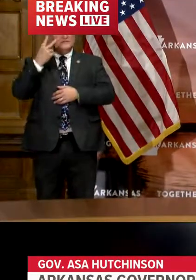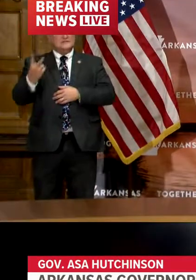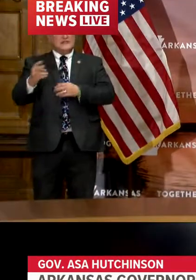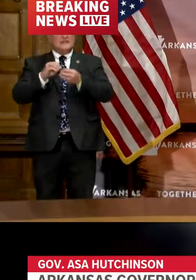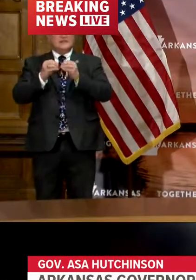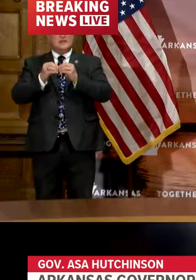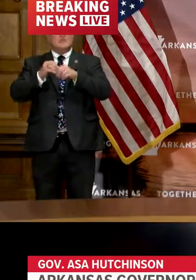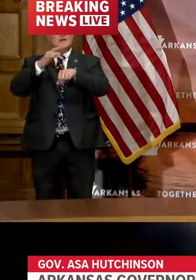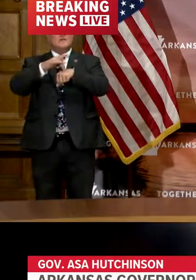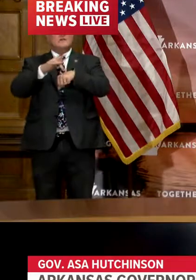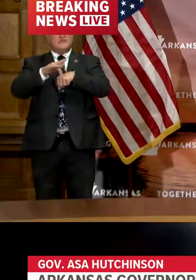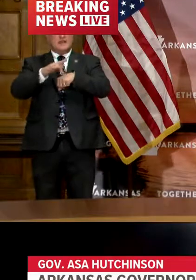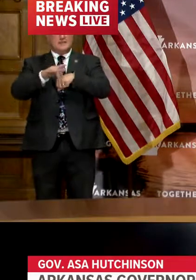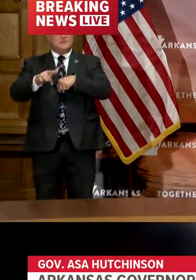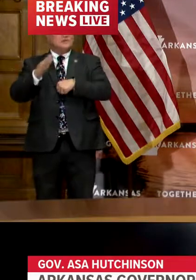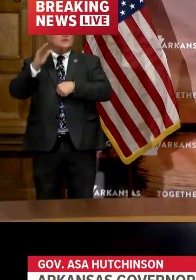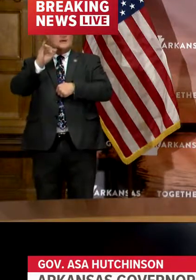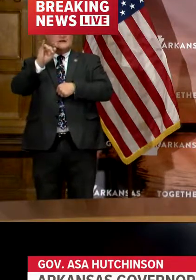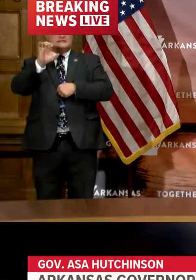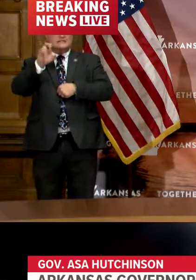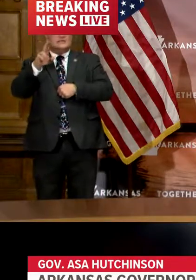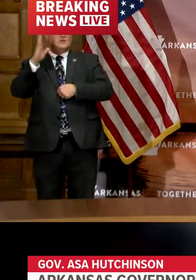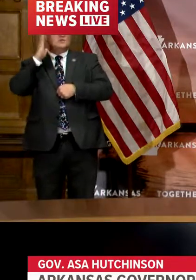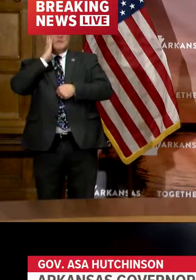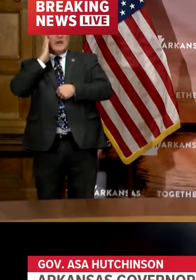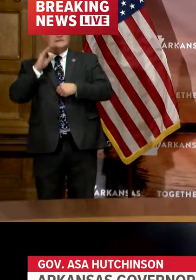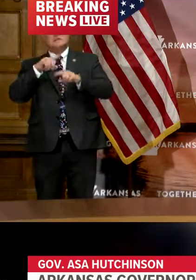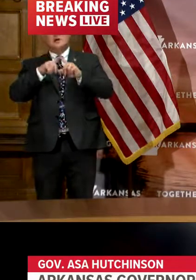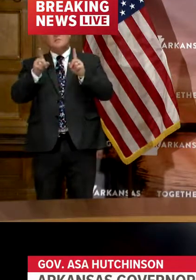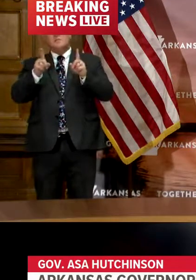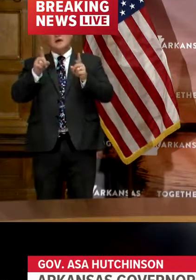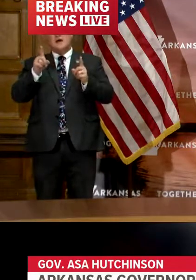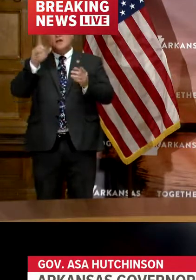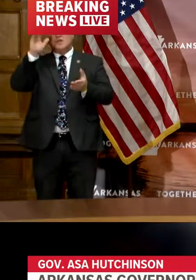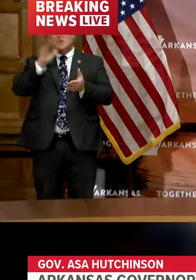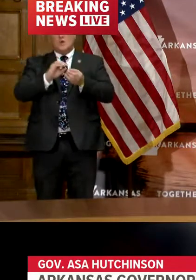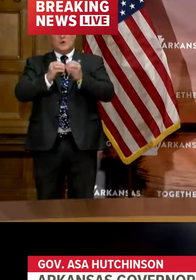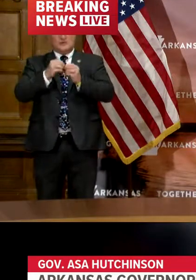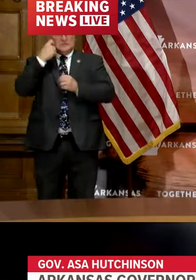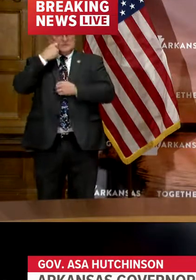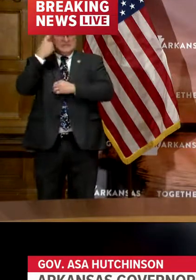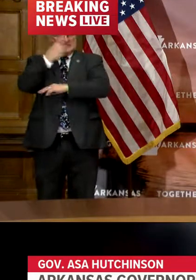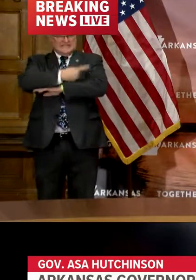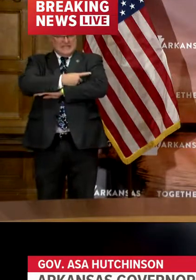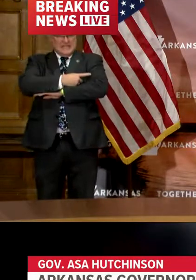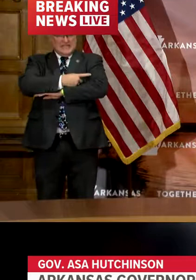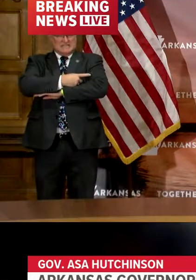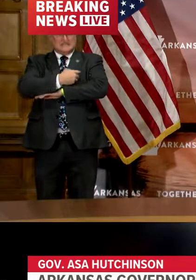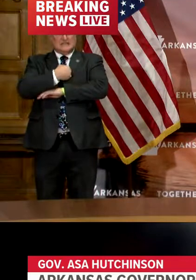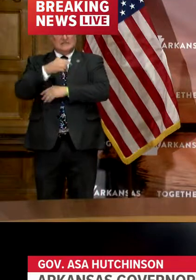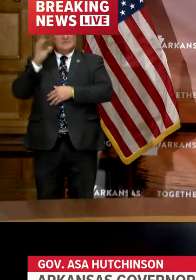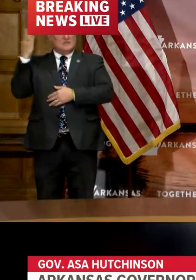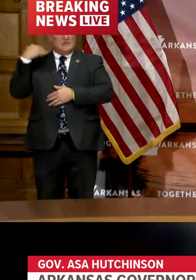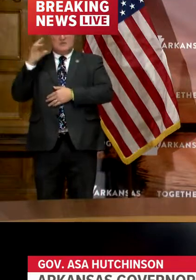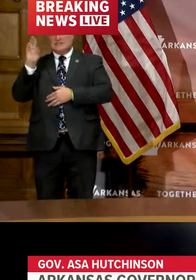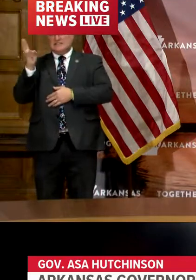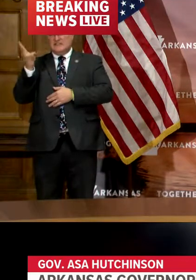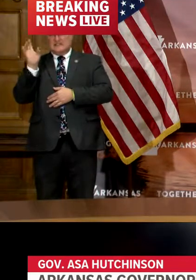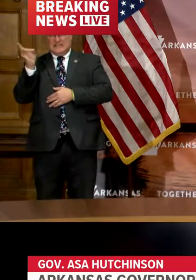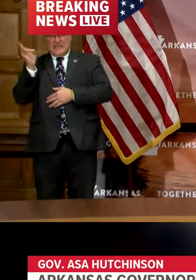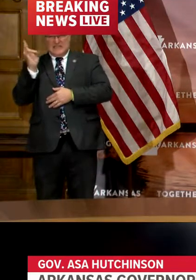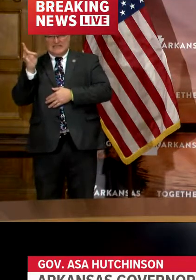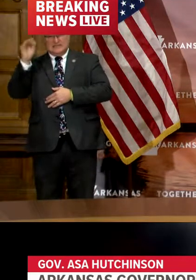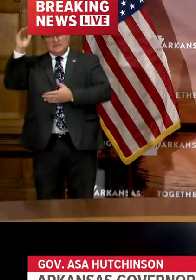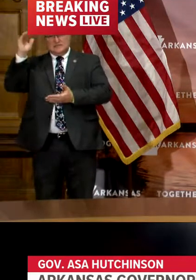the number of available ICU beds go to much lower numbers in recent days after kind of being in the 70s and 80s for some